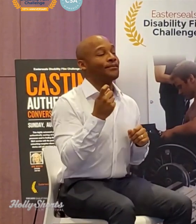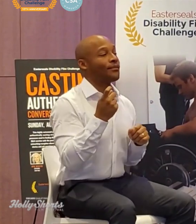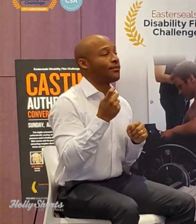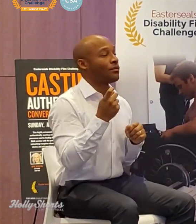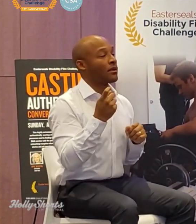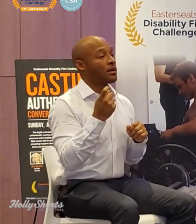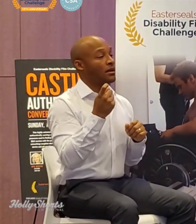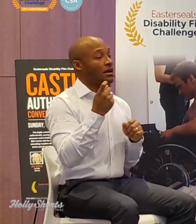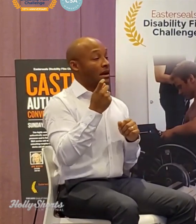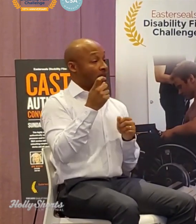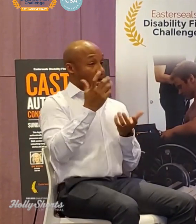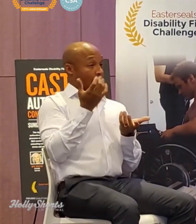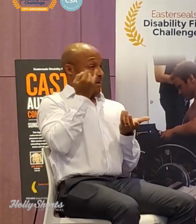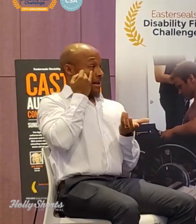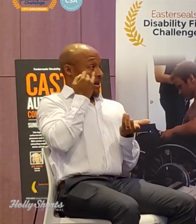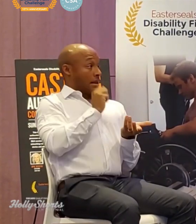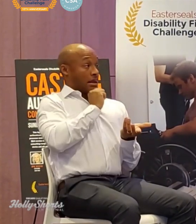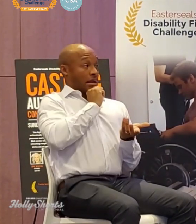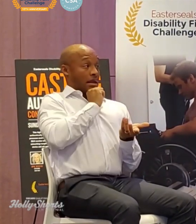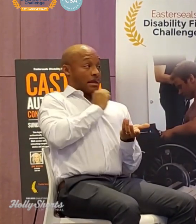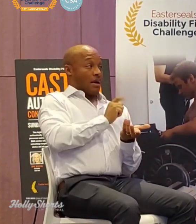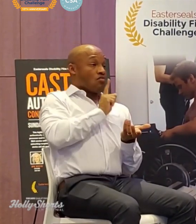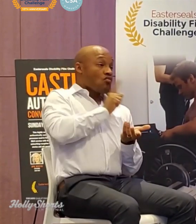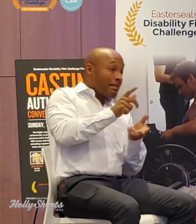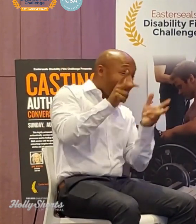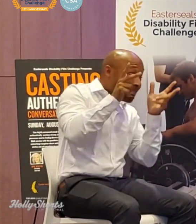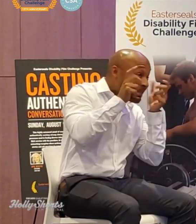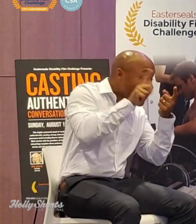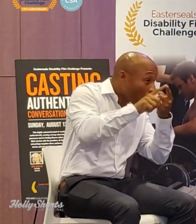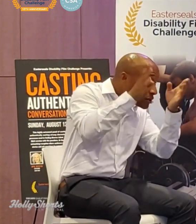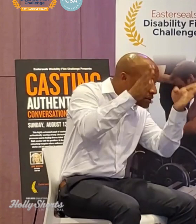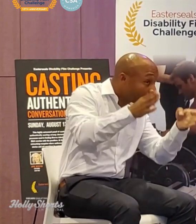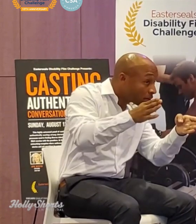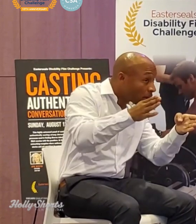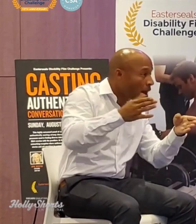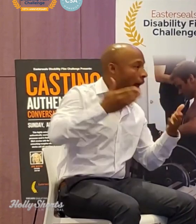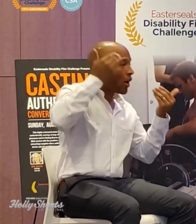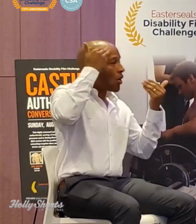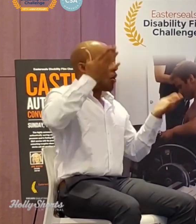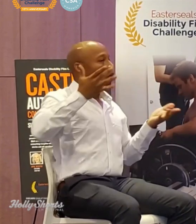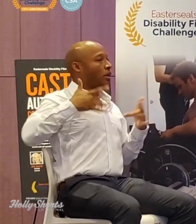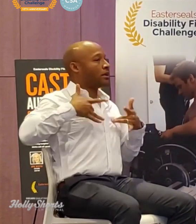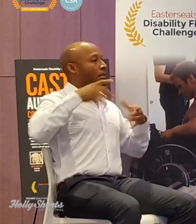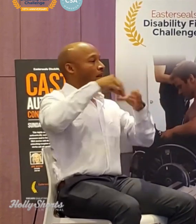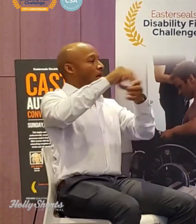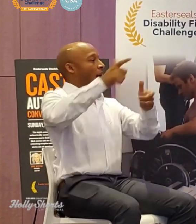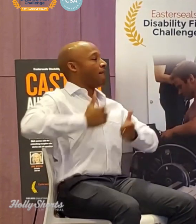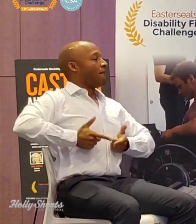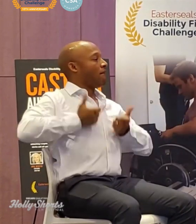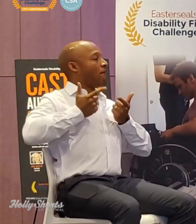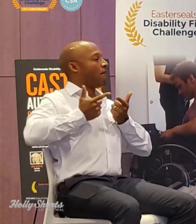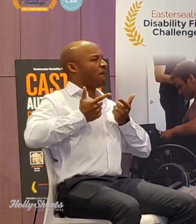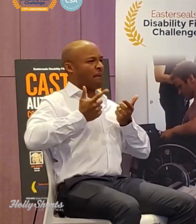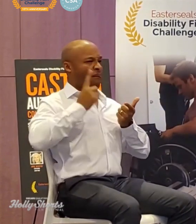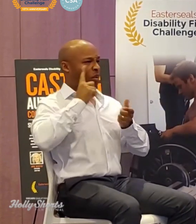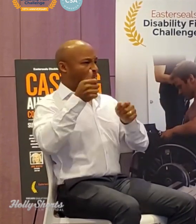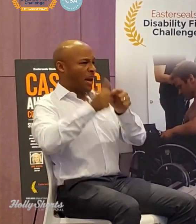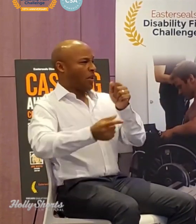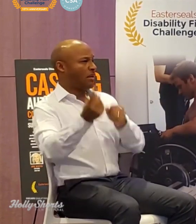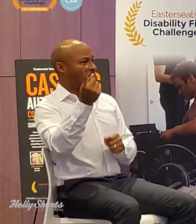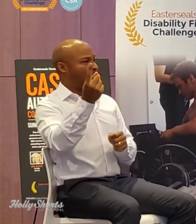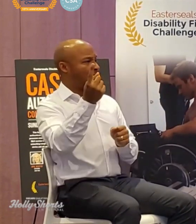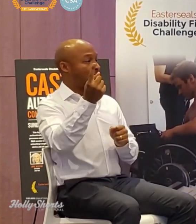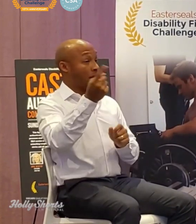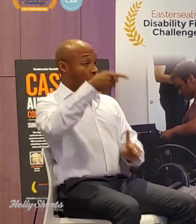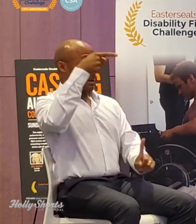until you really listen to someone, you really don't know what's going on in their lives, and that's anybody, but particularly when you're talking to